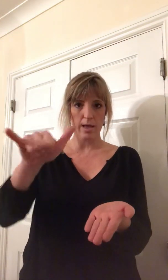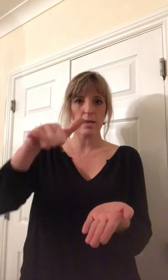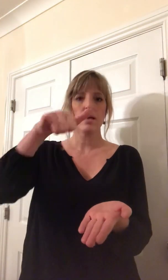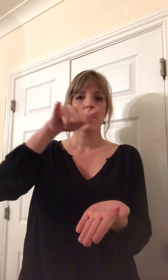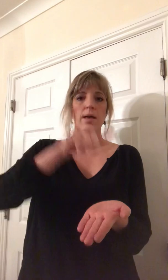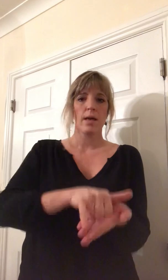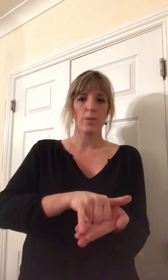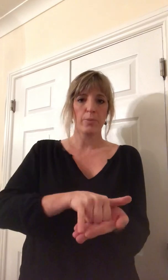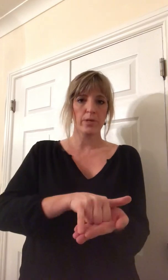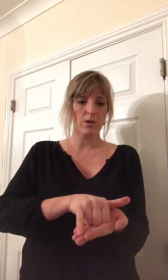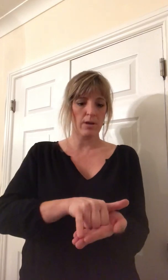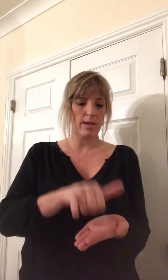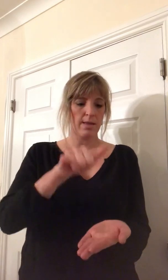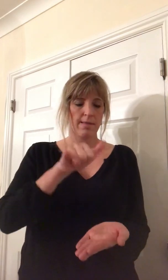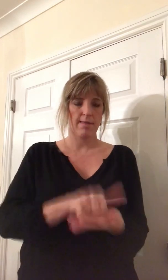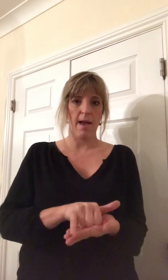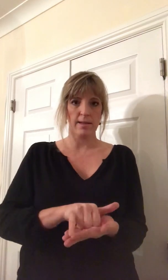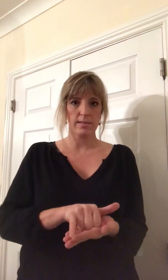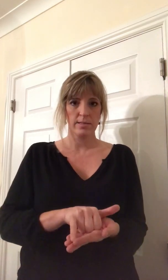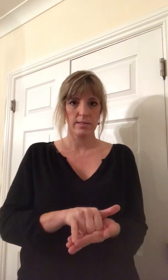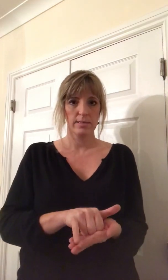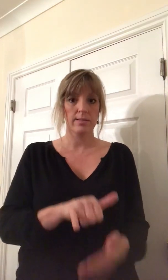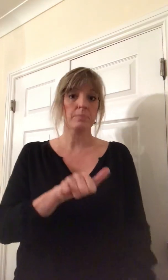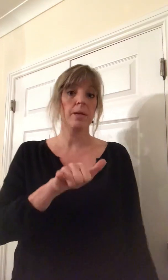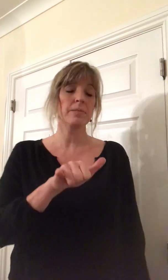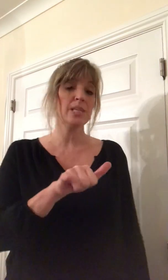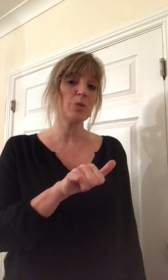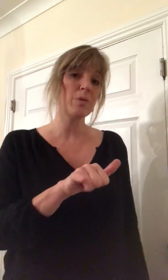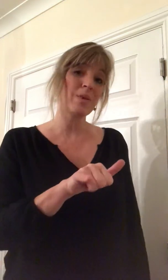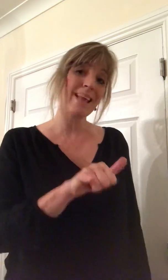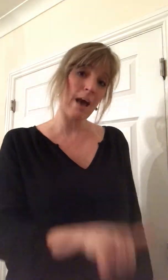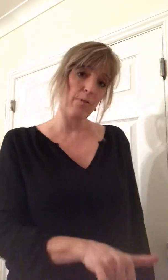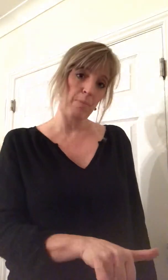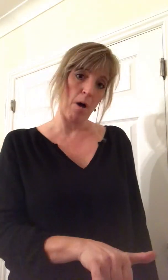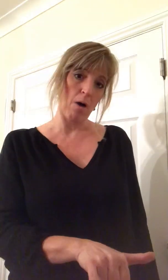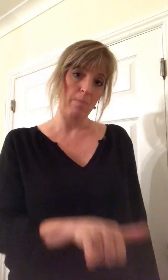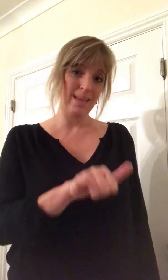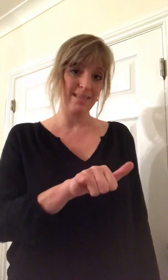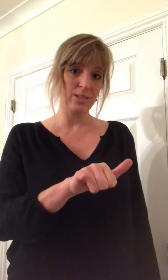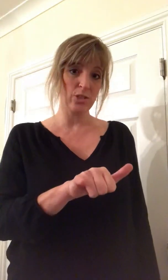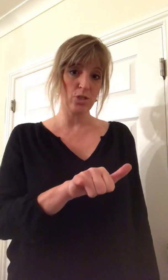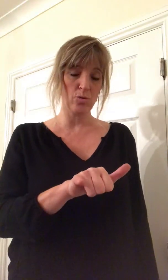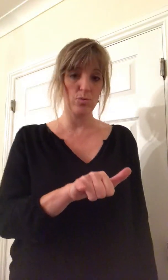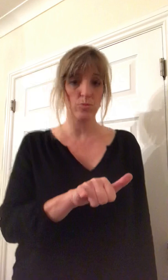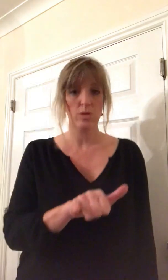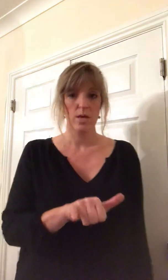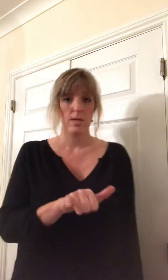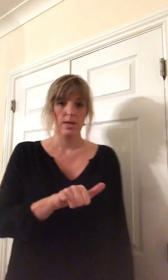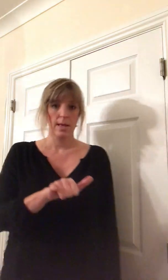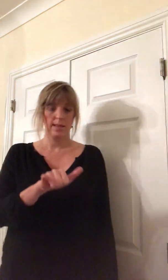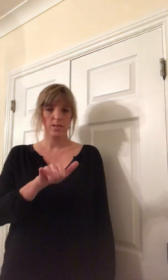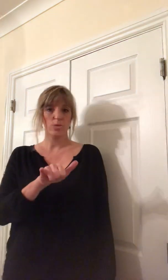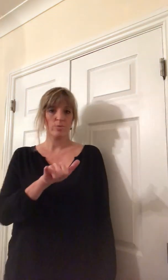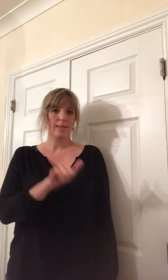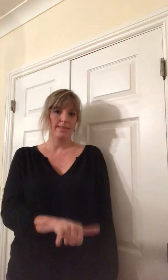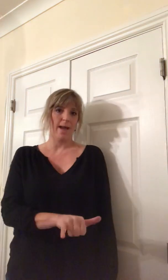Y, and you put it on it, that. Sometimes they do it without the palm, and they just do, and they do